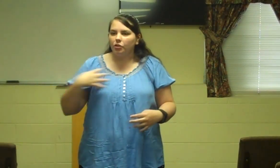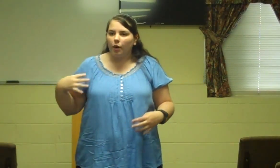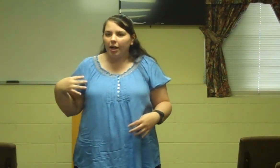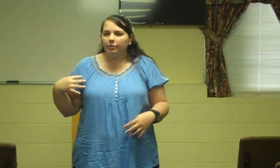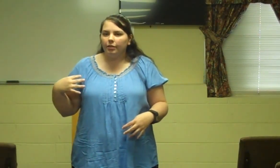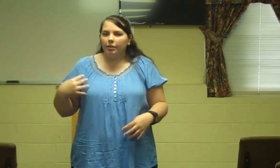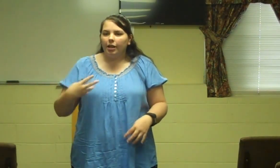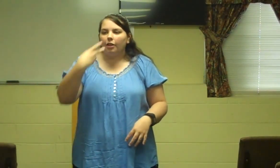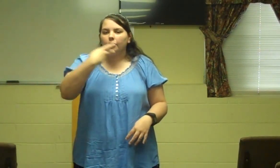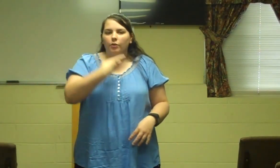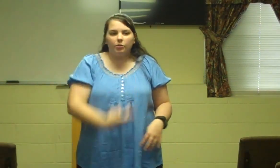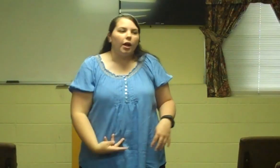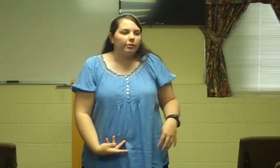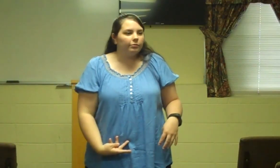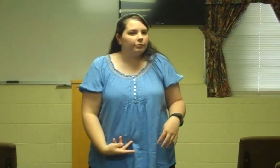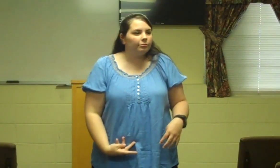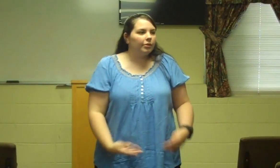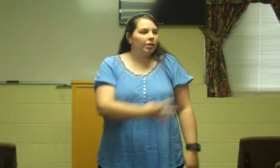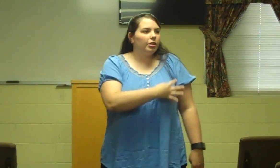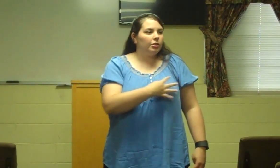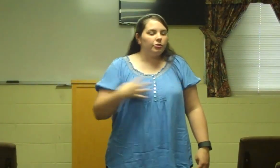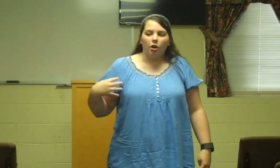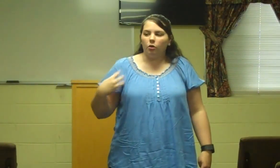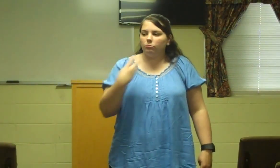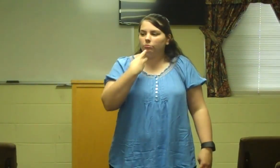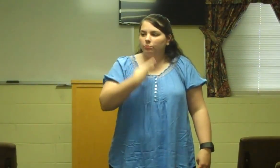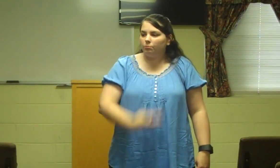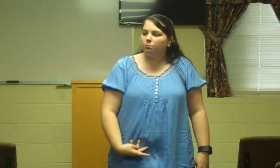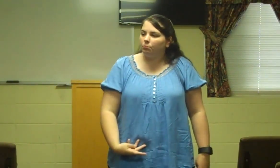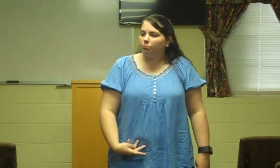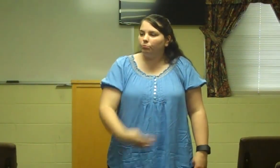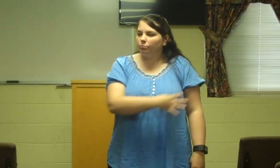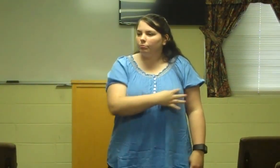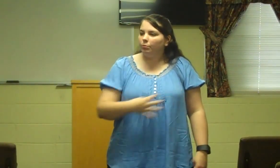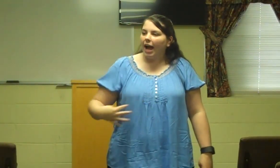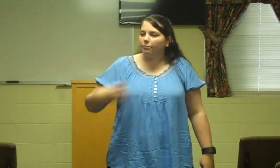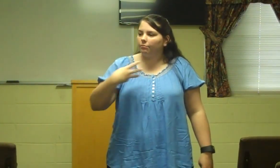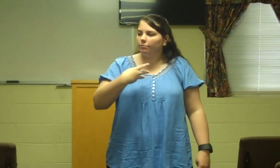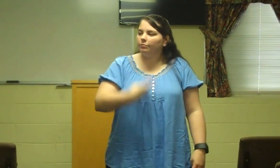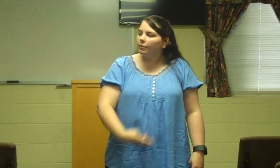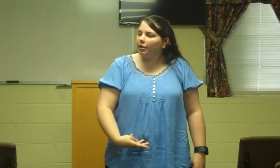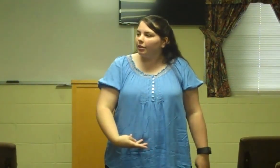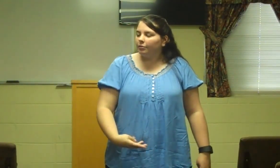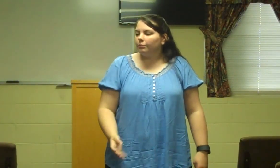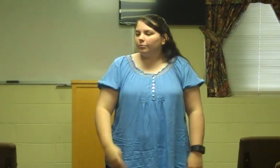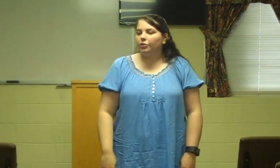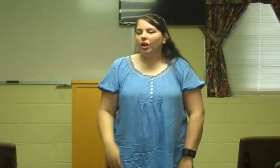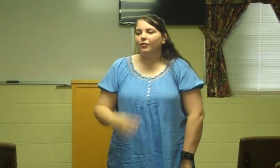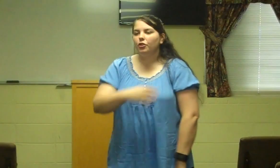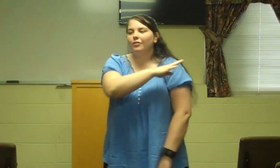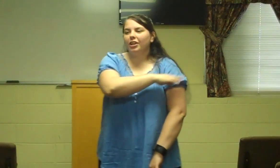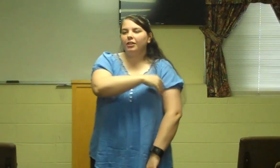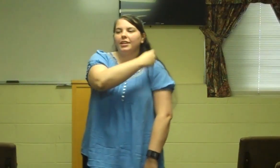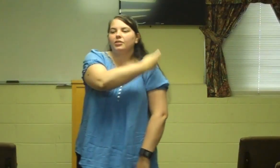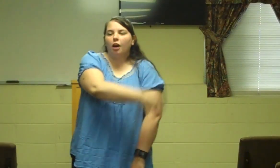this way and also go this way. So, plaid. So if you do it over here, it's like